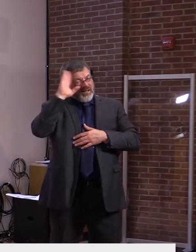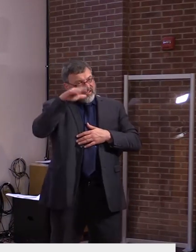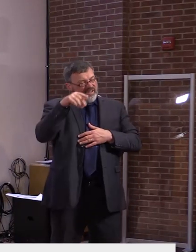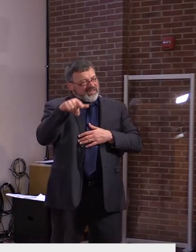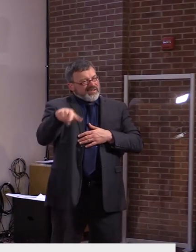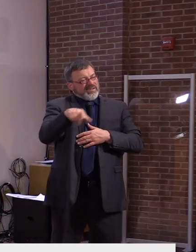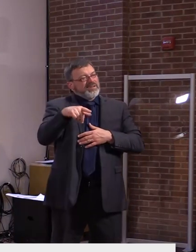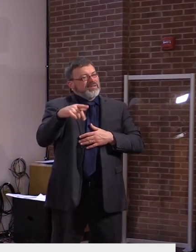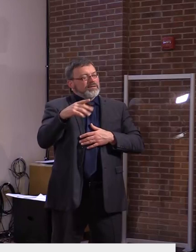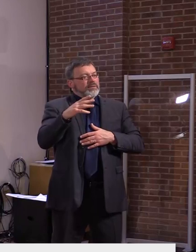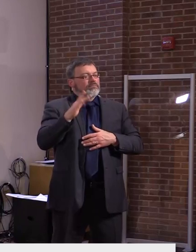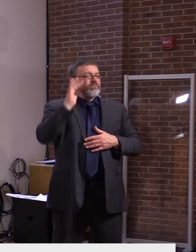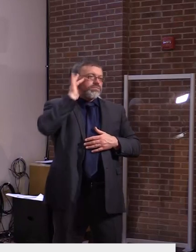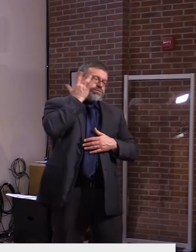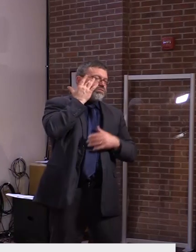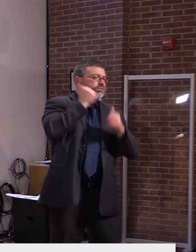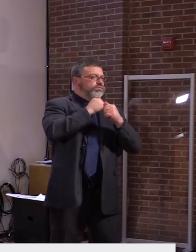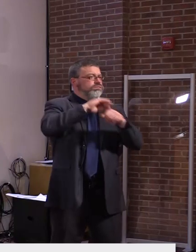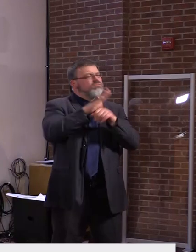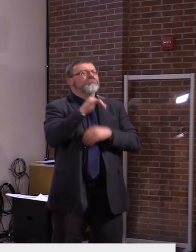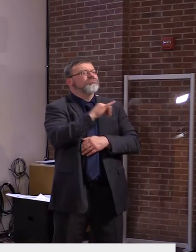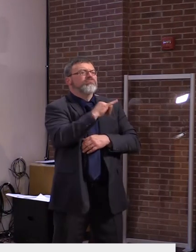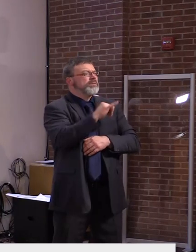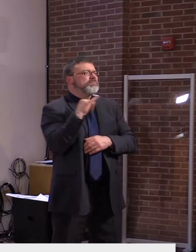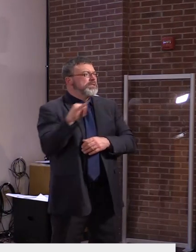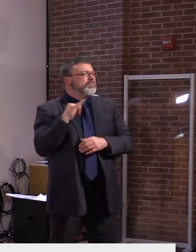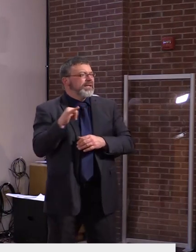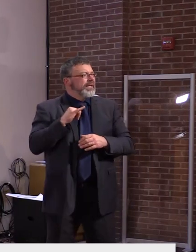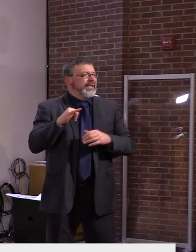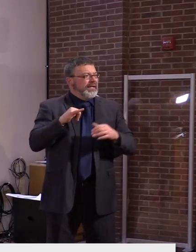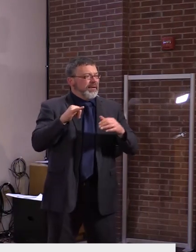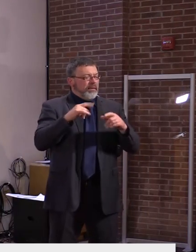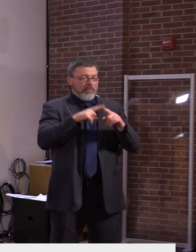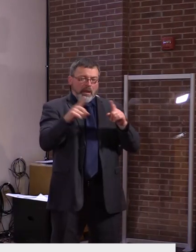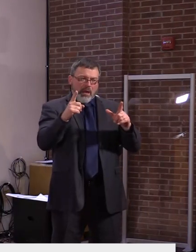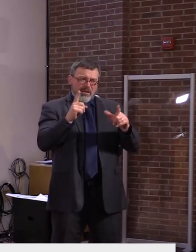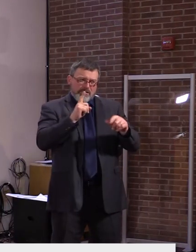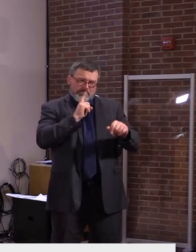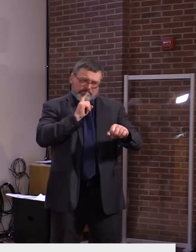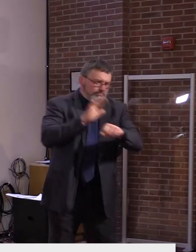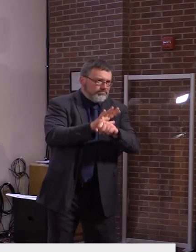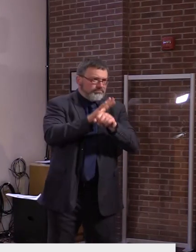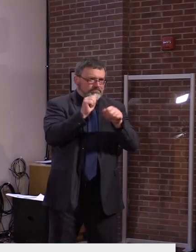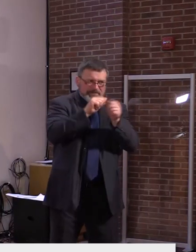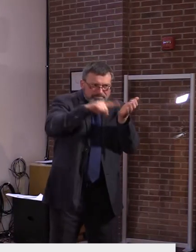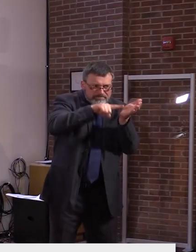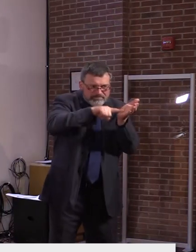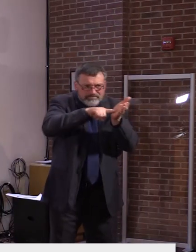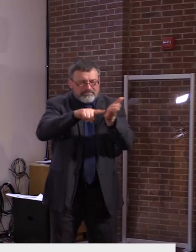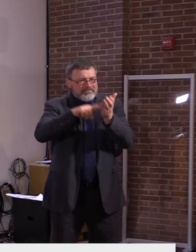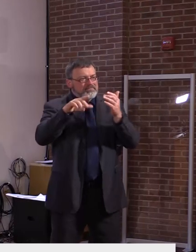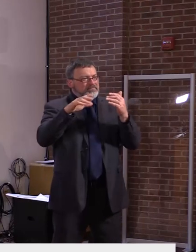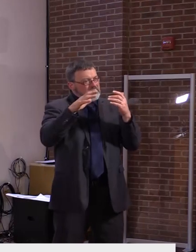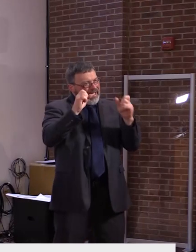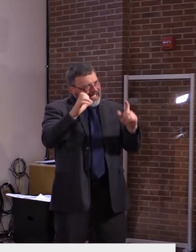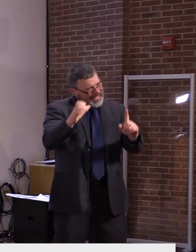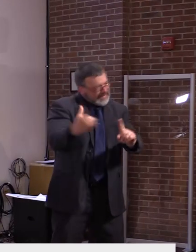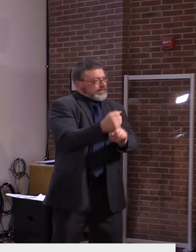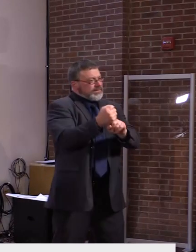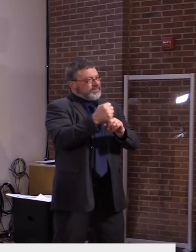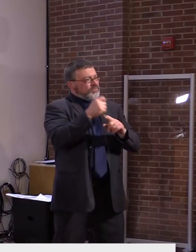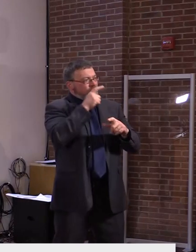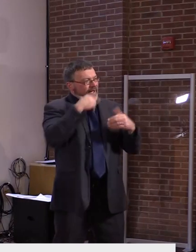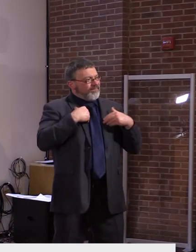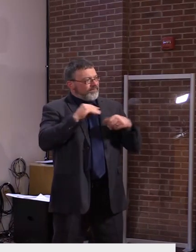dedicated. So please, just be kind. Finally, to end on a cheerier note, we